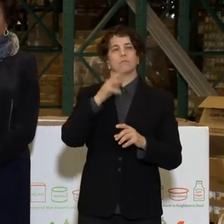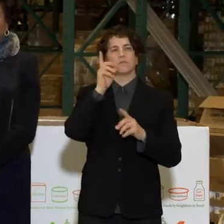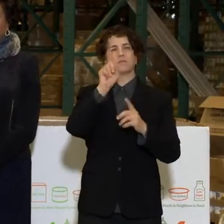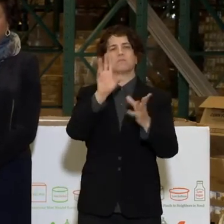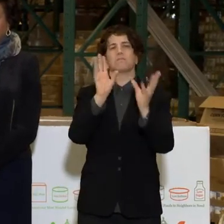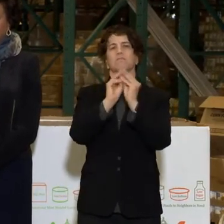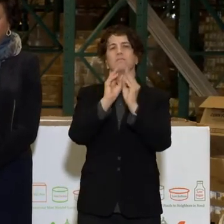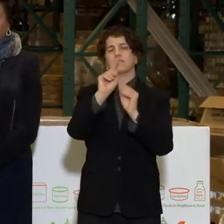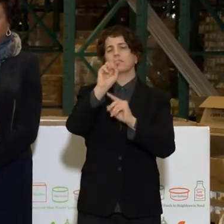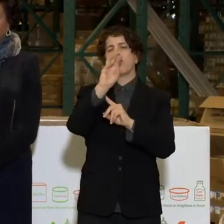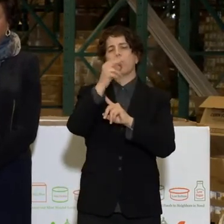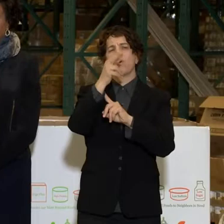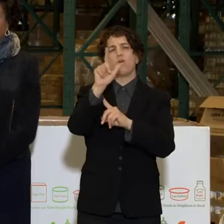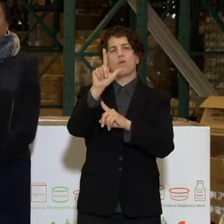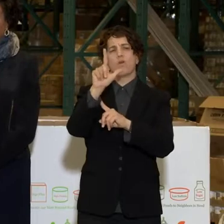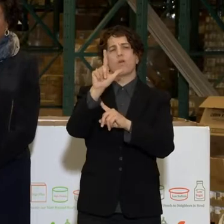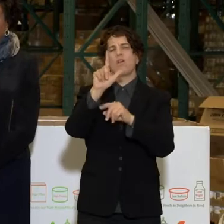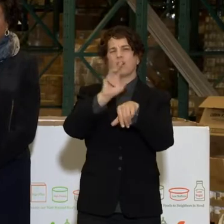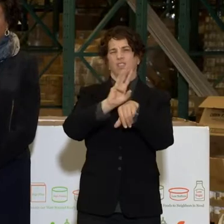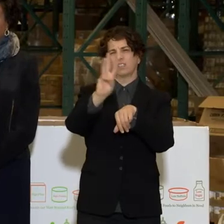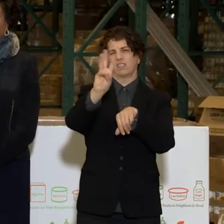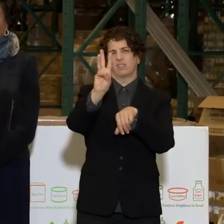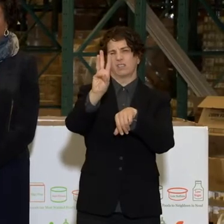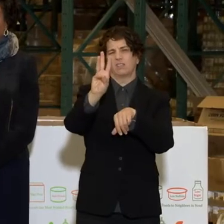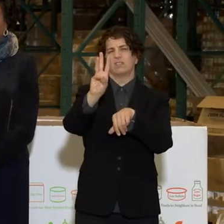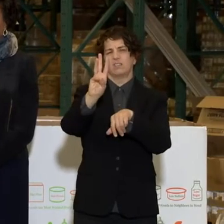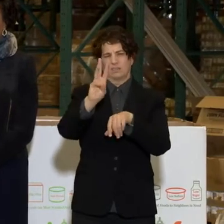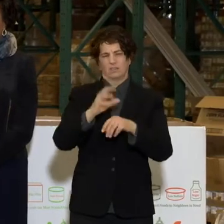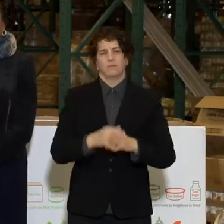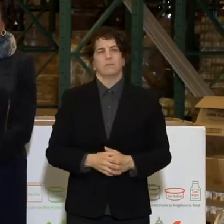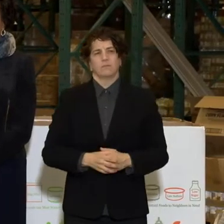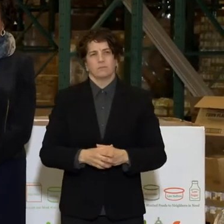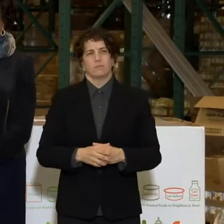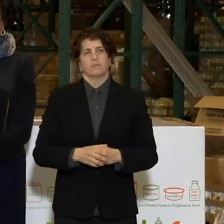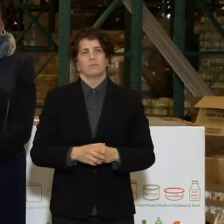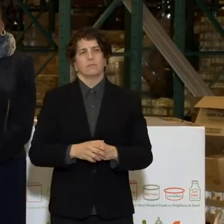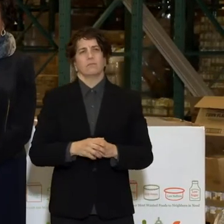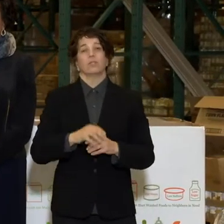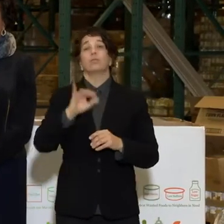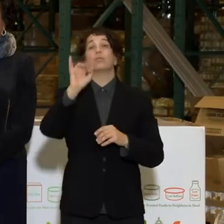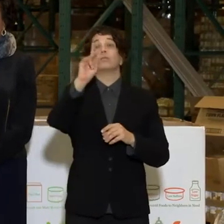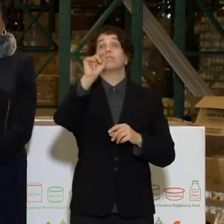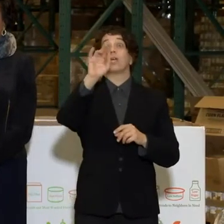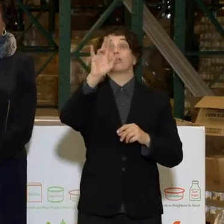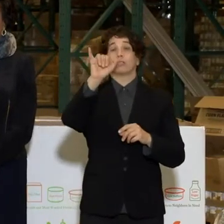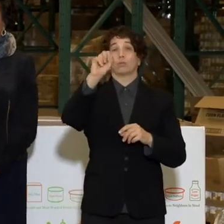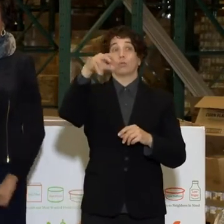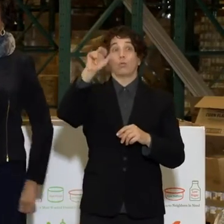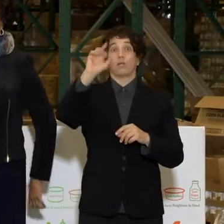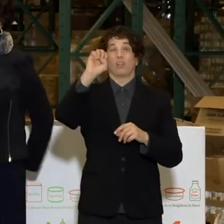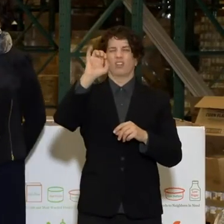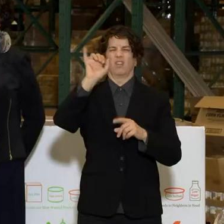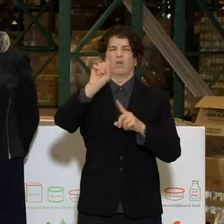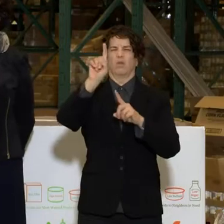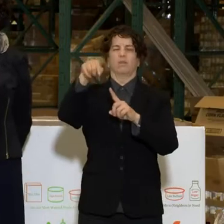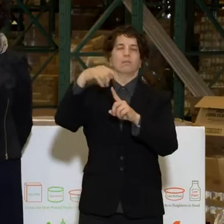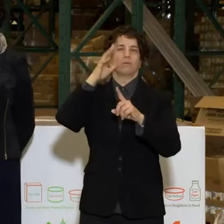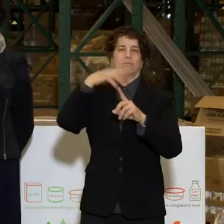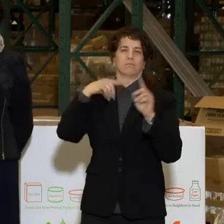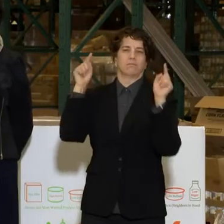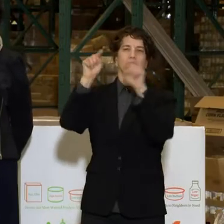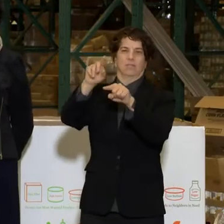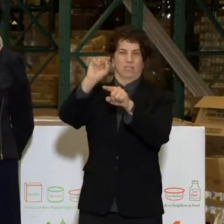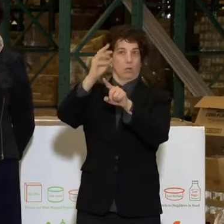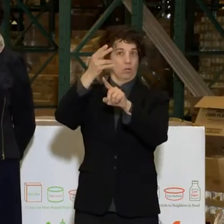Square. Look, this is serious, folks. Fitch Ratings